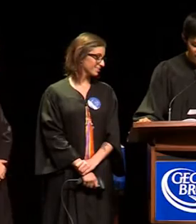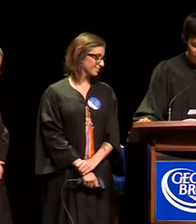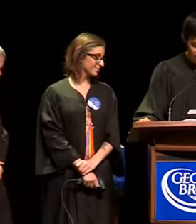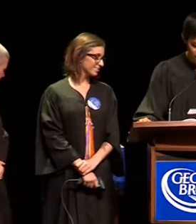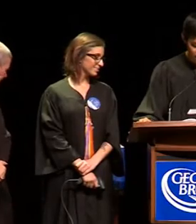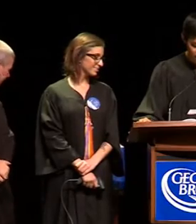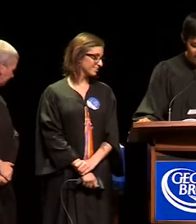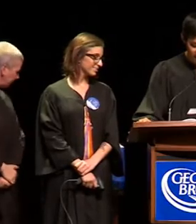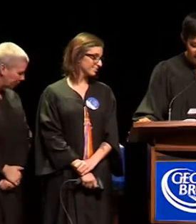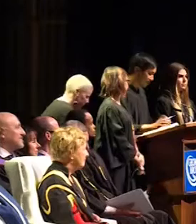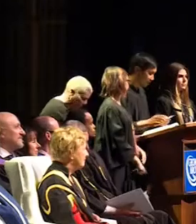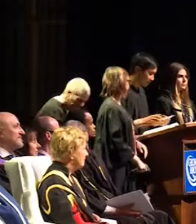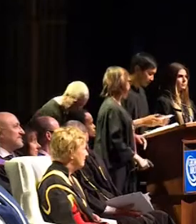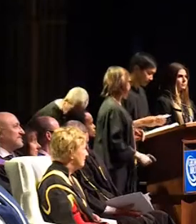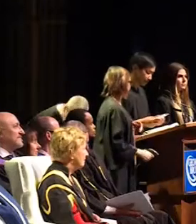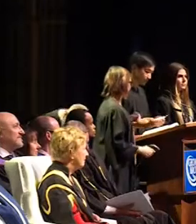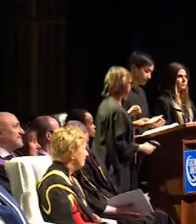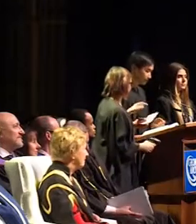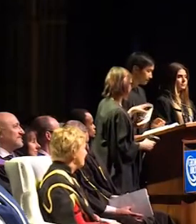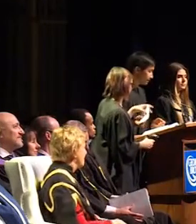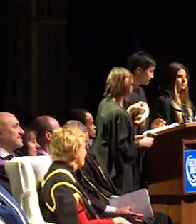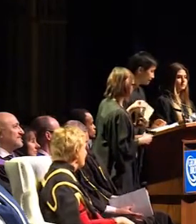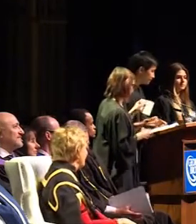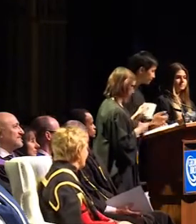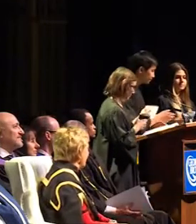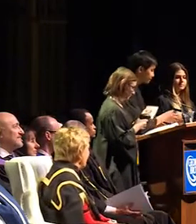Samet Baiselebi.